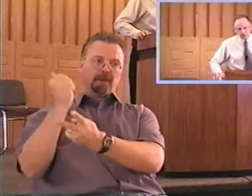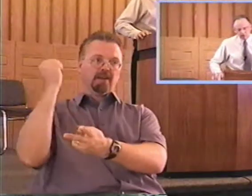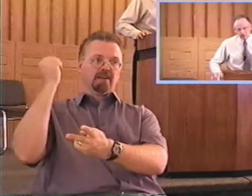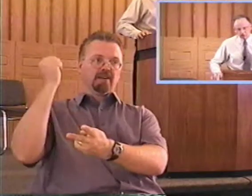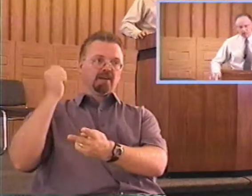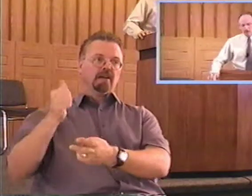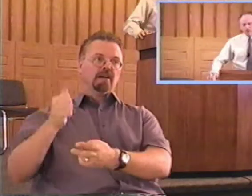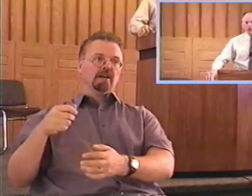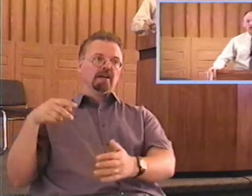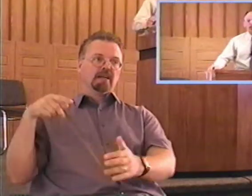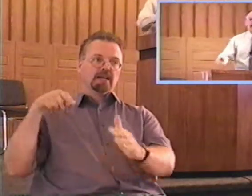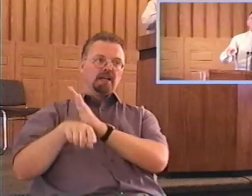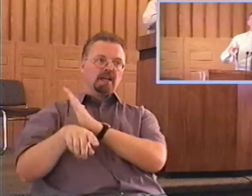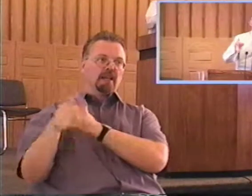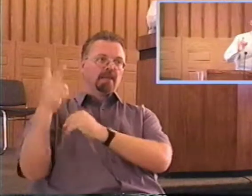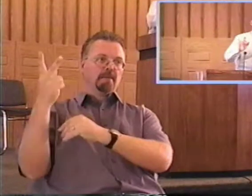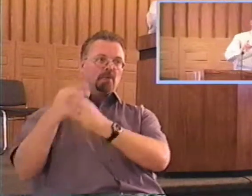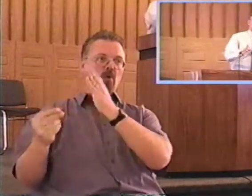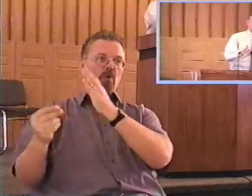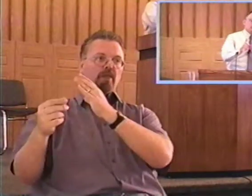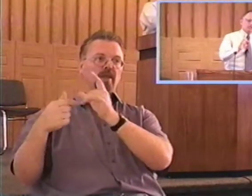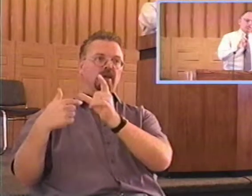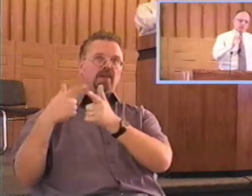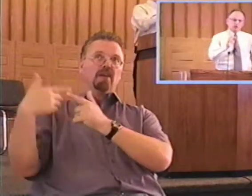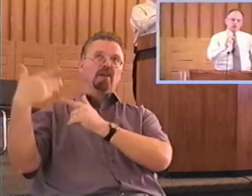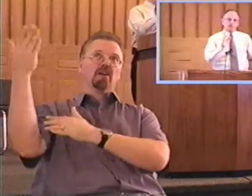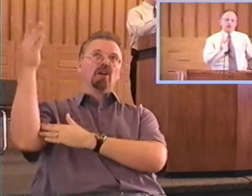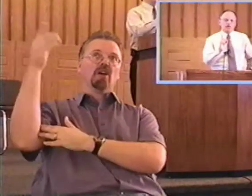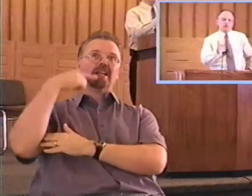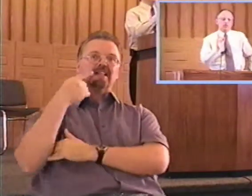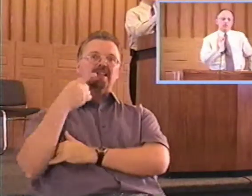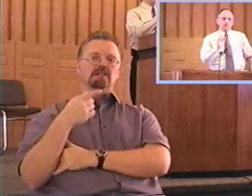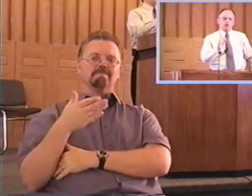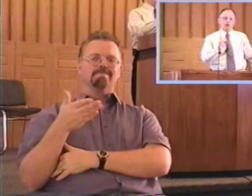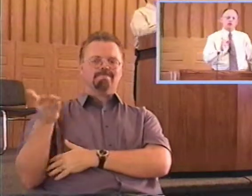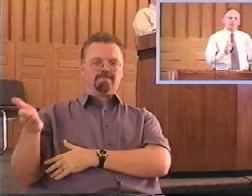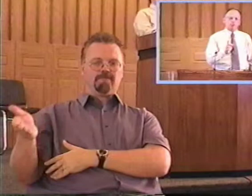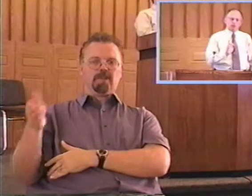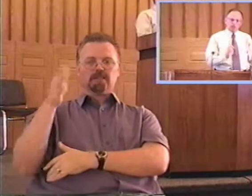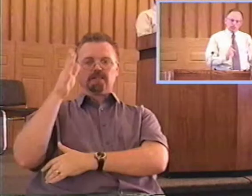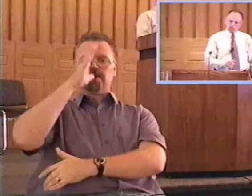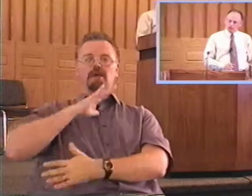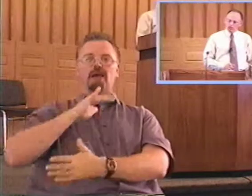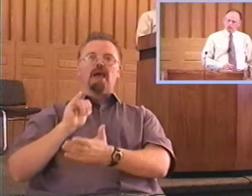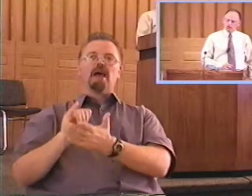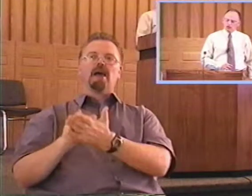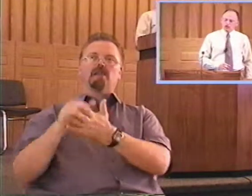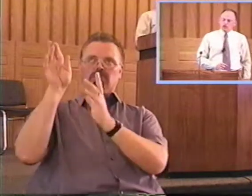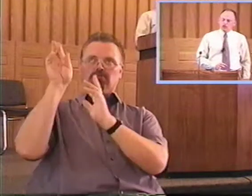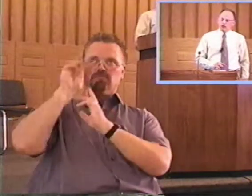them both instantly. And then God says, here is a man who is zealous for me.